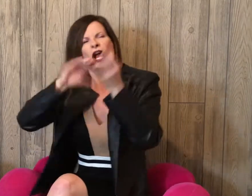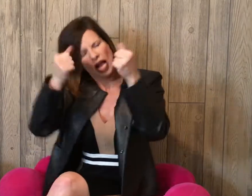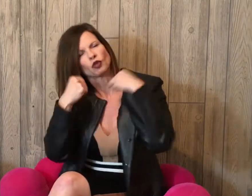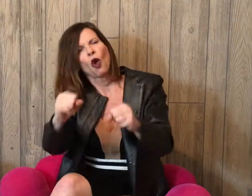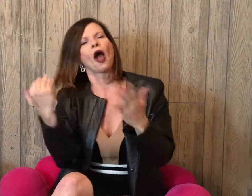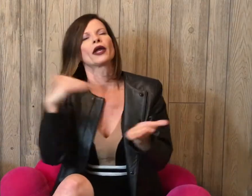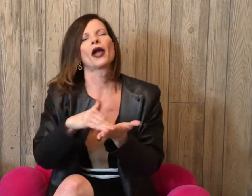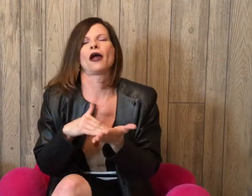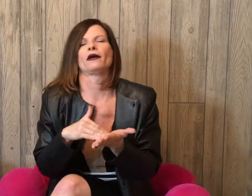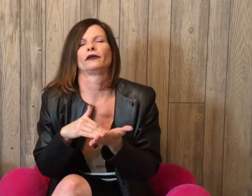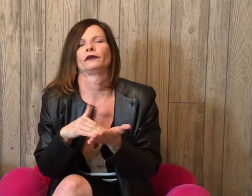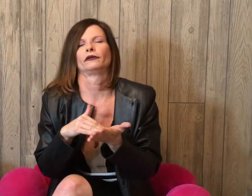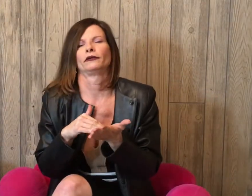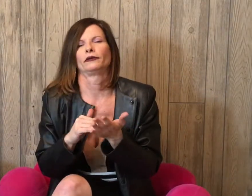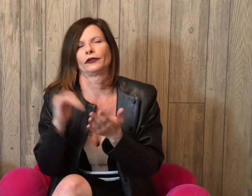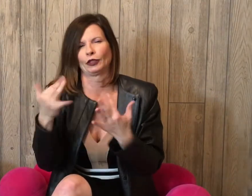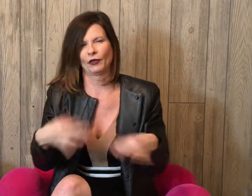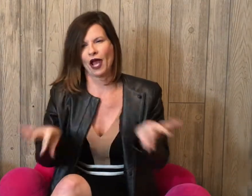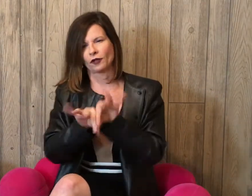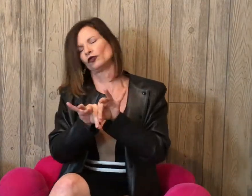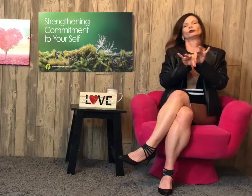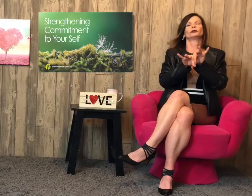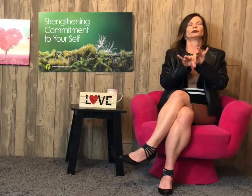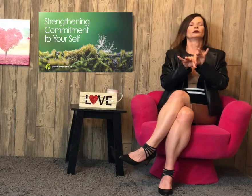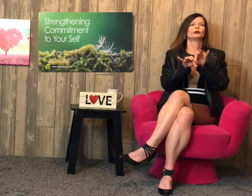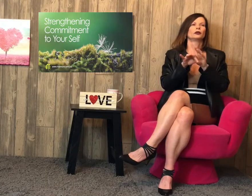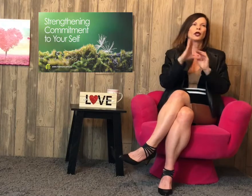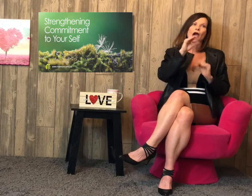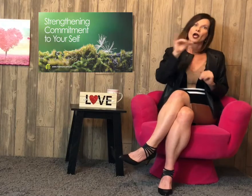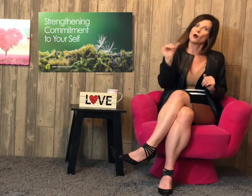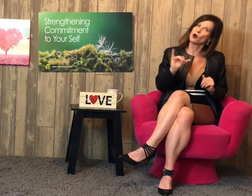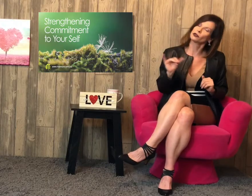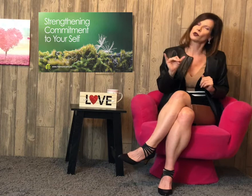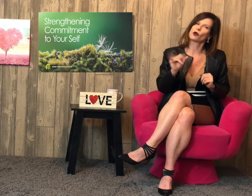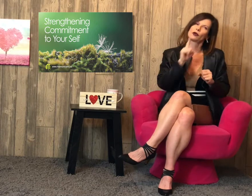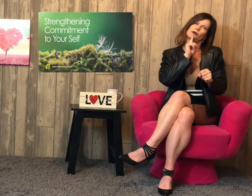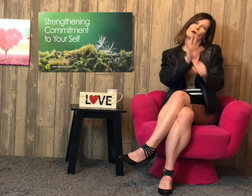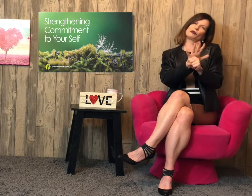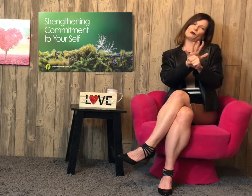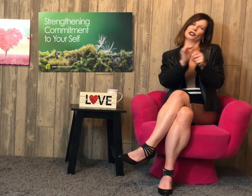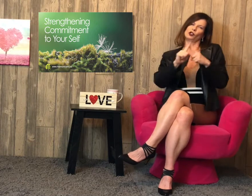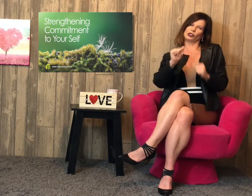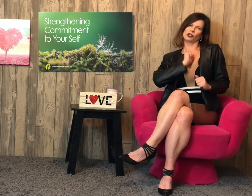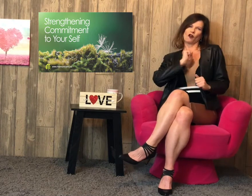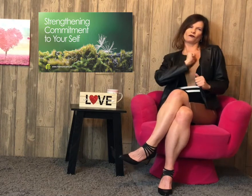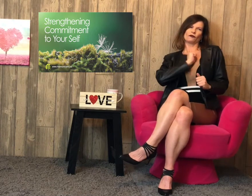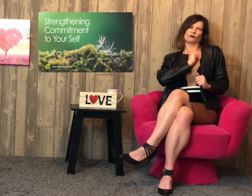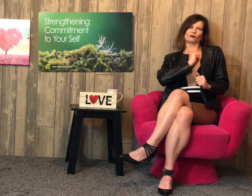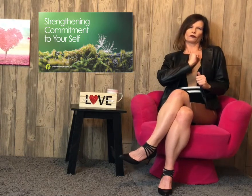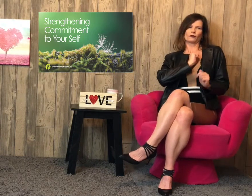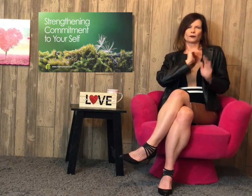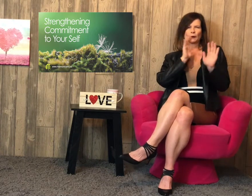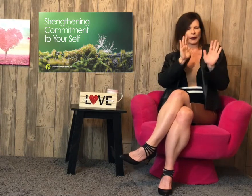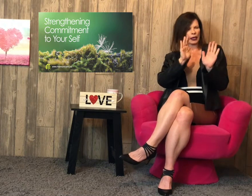want. Despite it all, you can go back and try again. That's what matters. Make that commitment